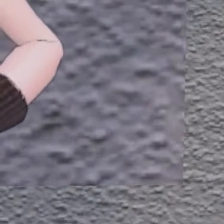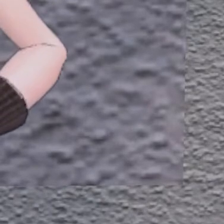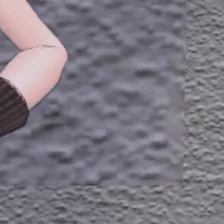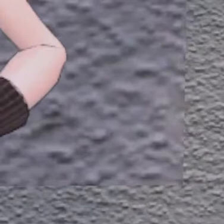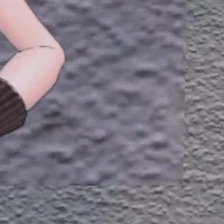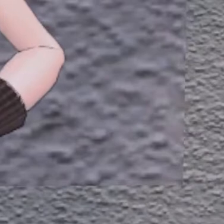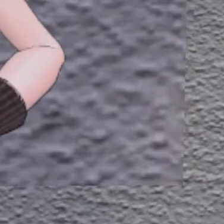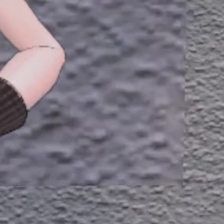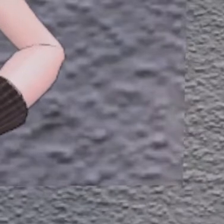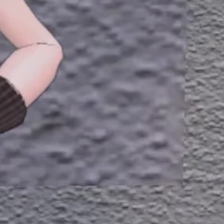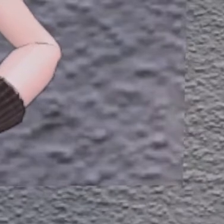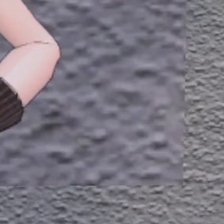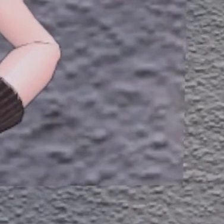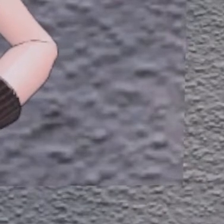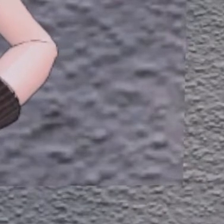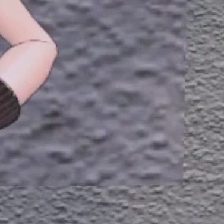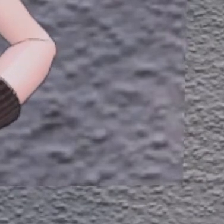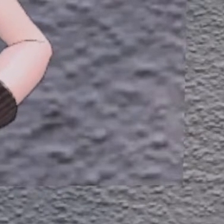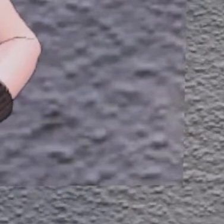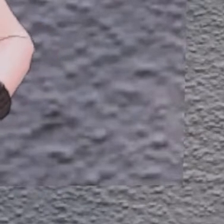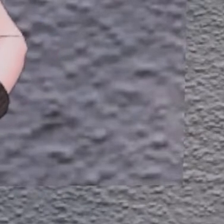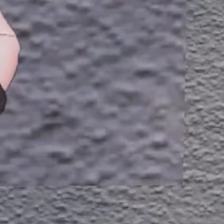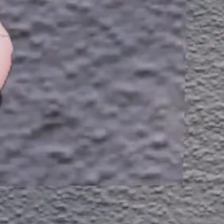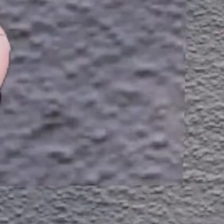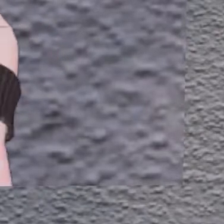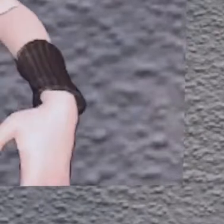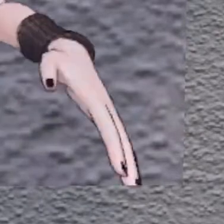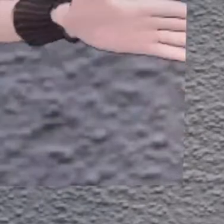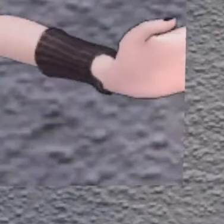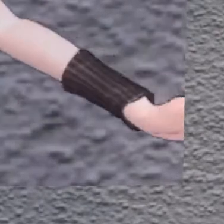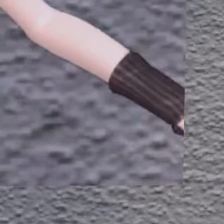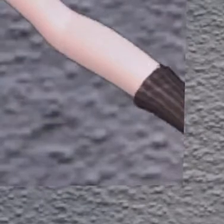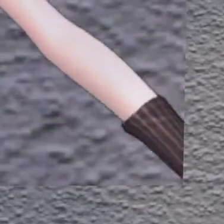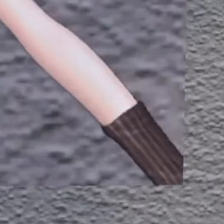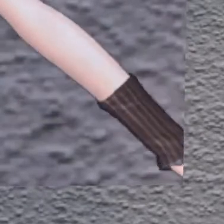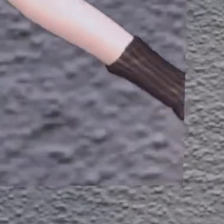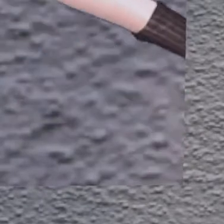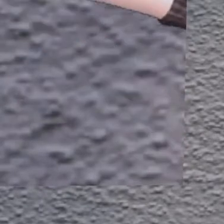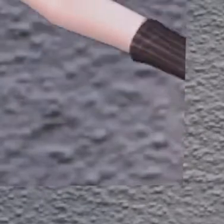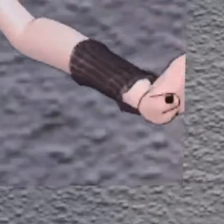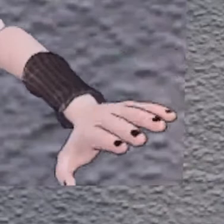France. French. Good. Ooh, so fancy.